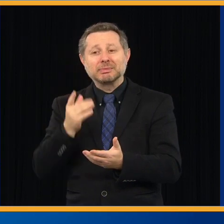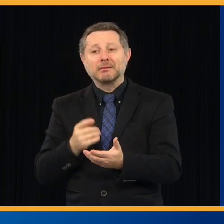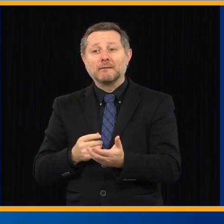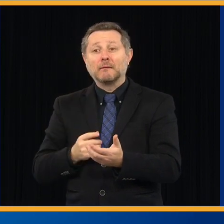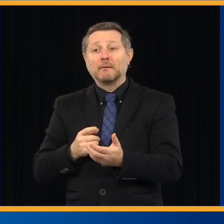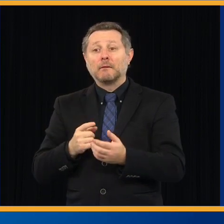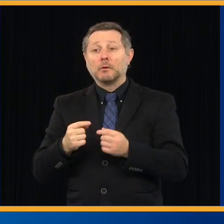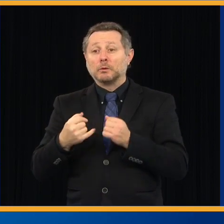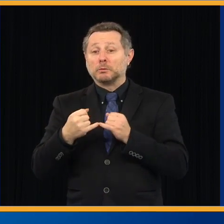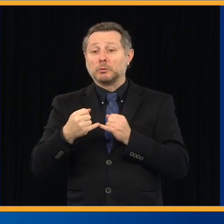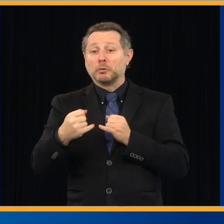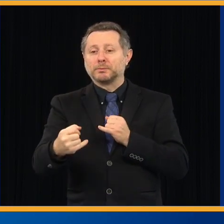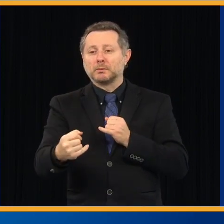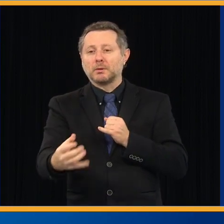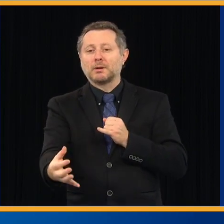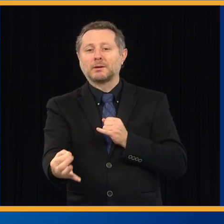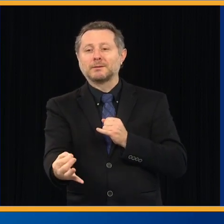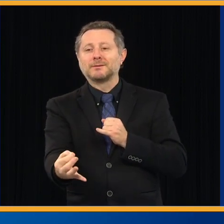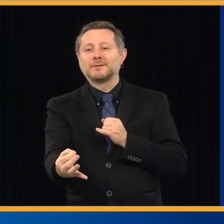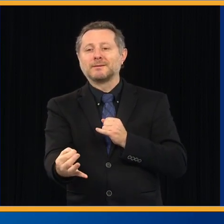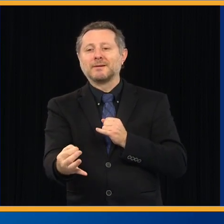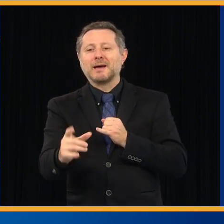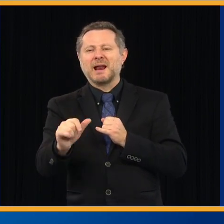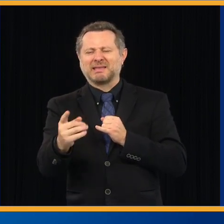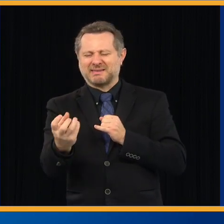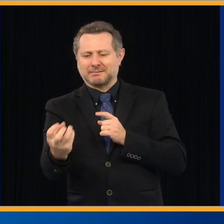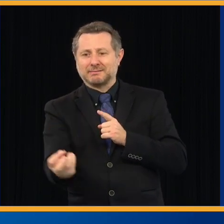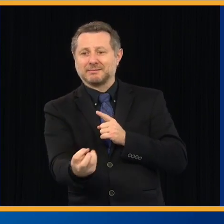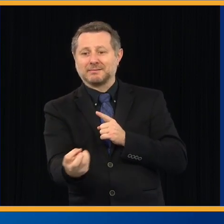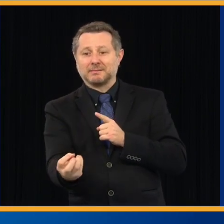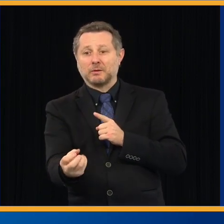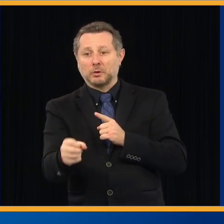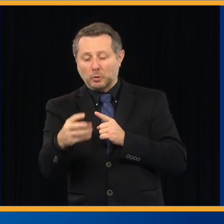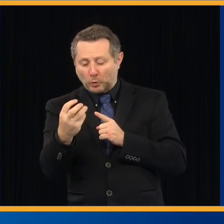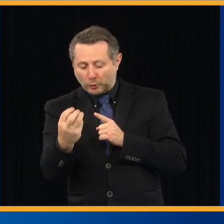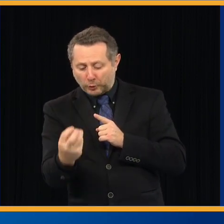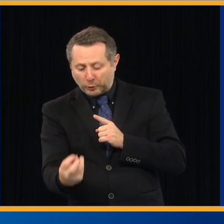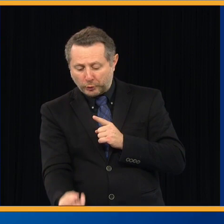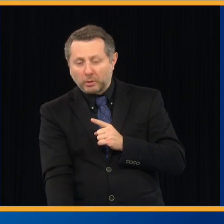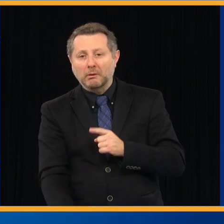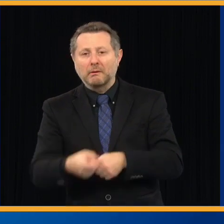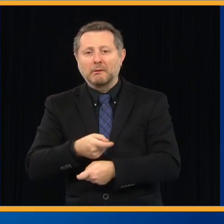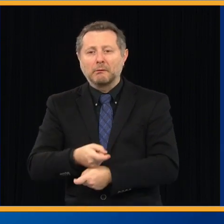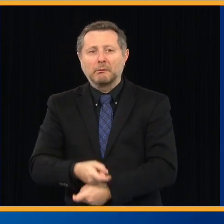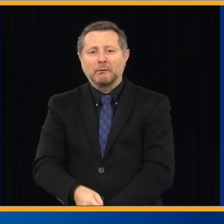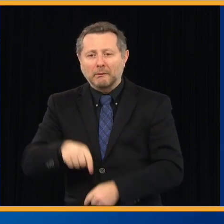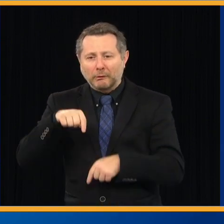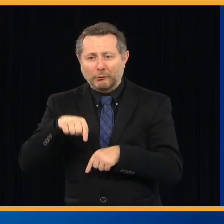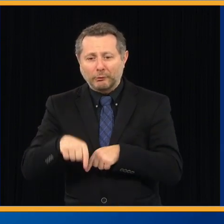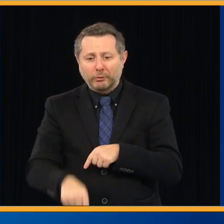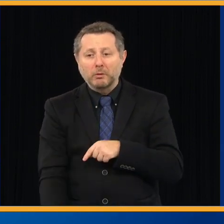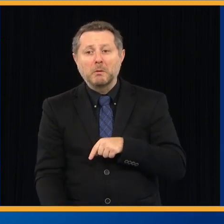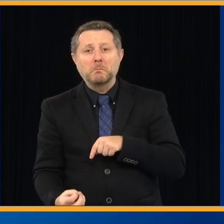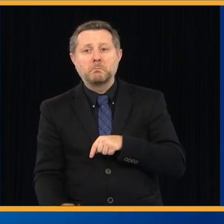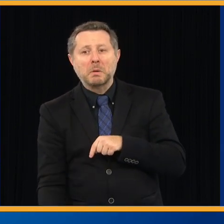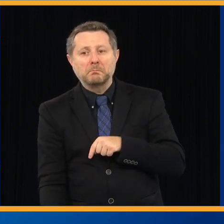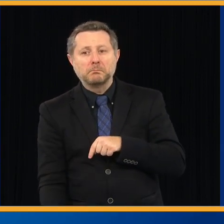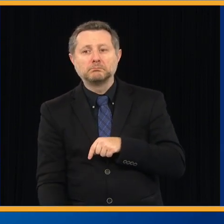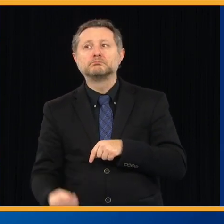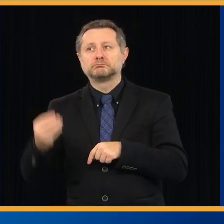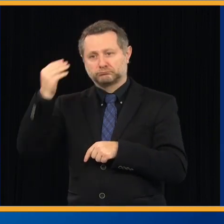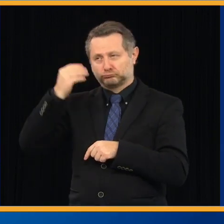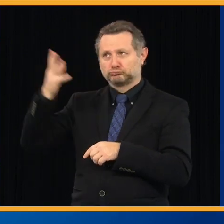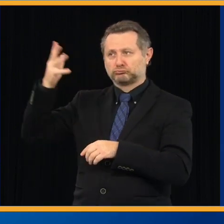lead would fall to the bottom, and they would call back to the captain how deep the water was. The lead even had on